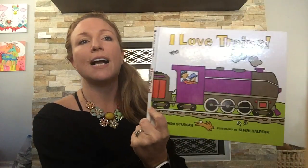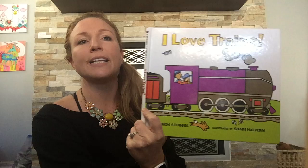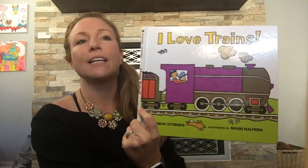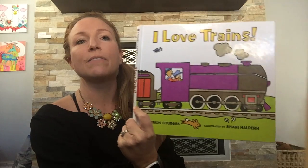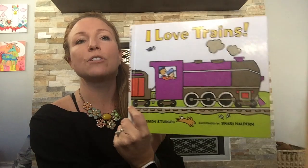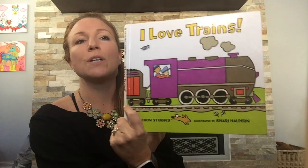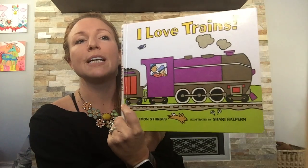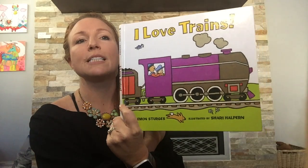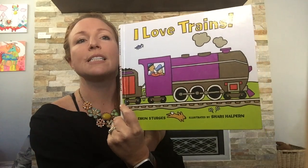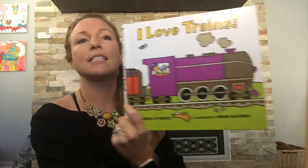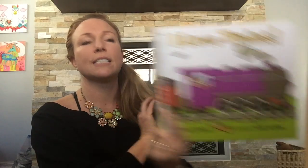I Love Trains.